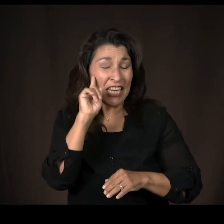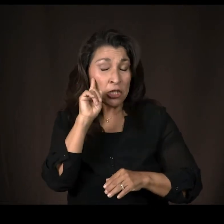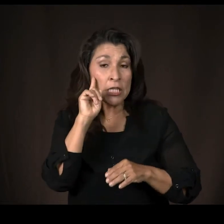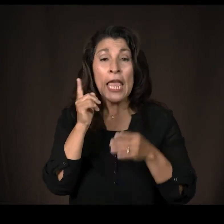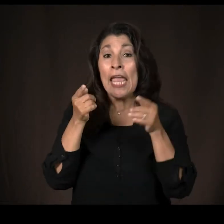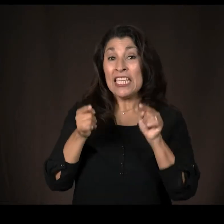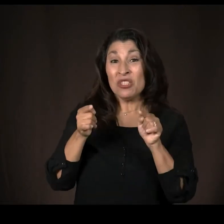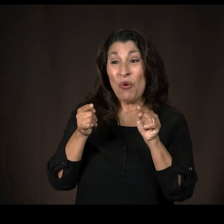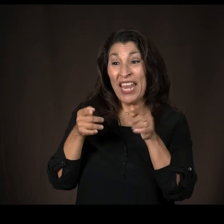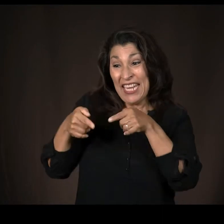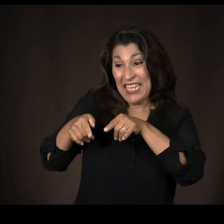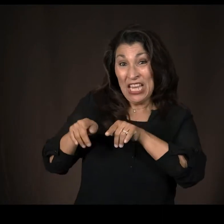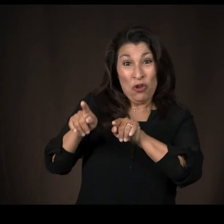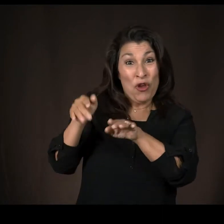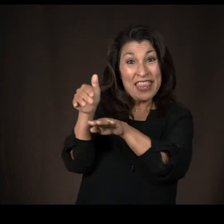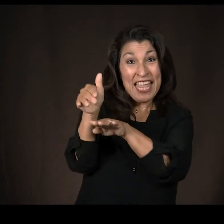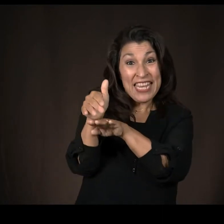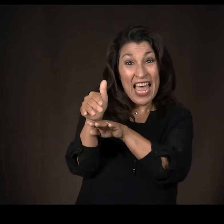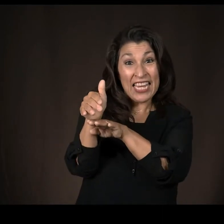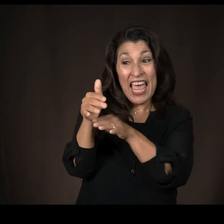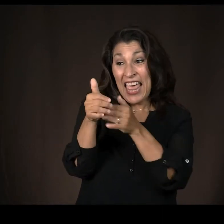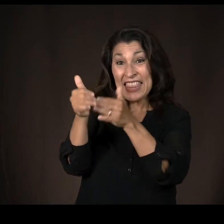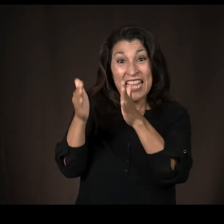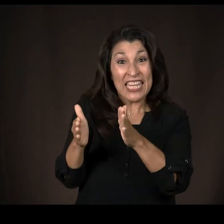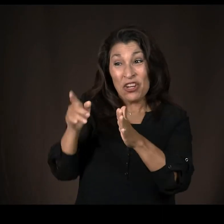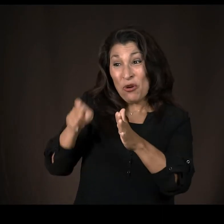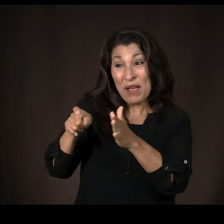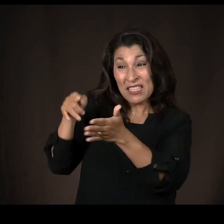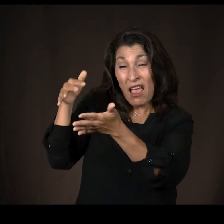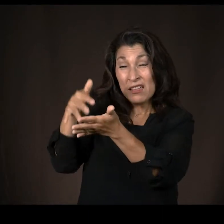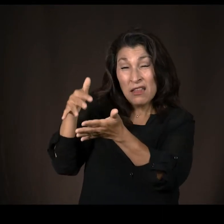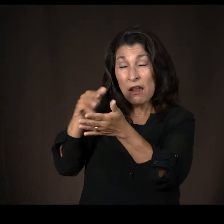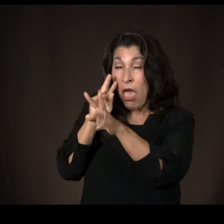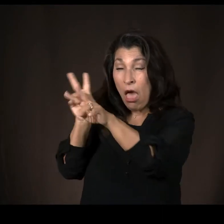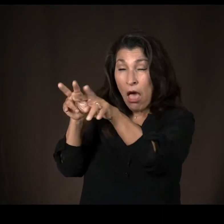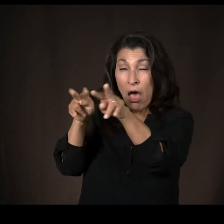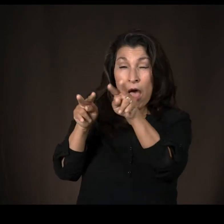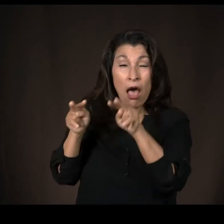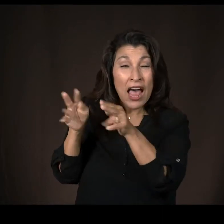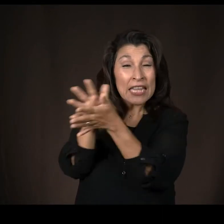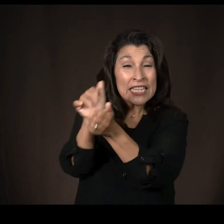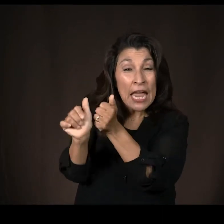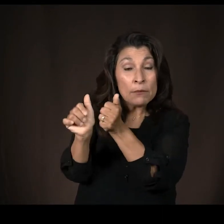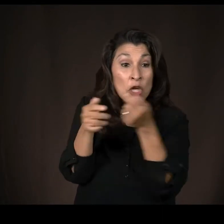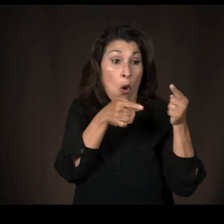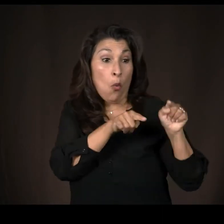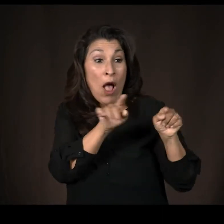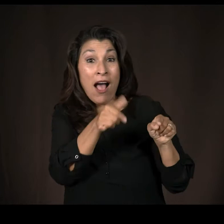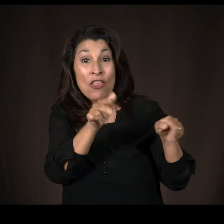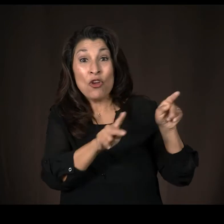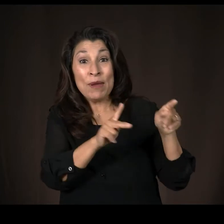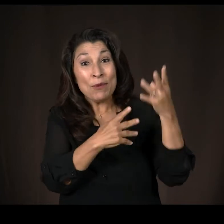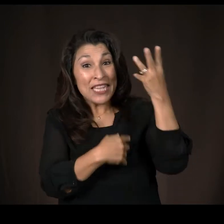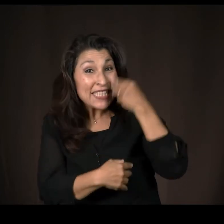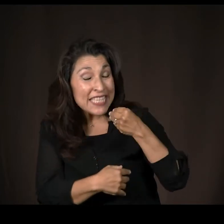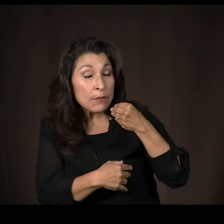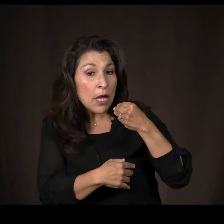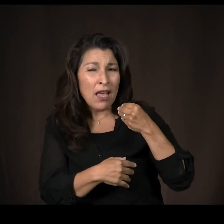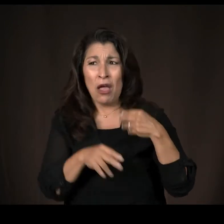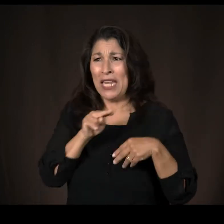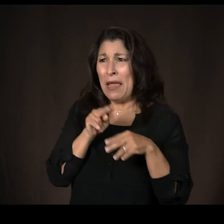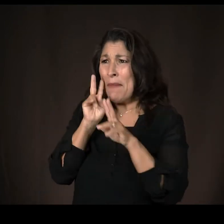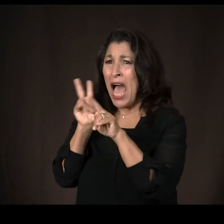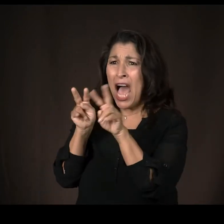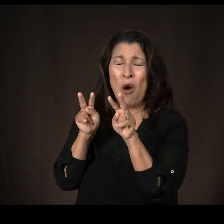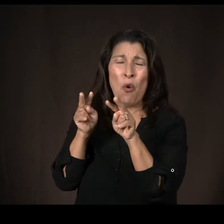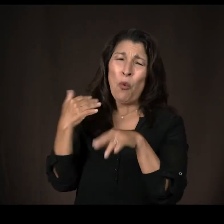the situation in the middle of the night when everybody else is asleep. And when Nehemiah studied the situation, it was